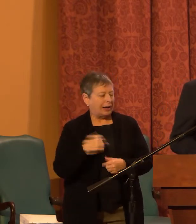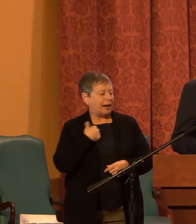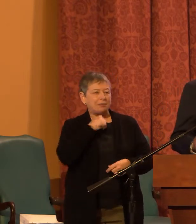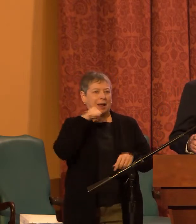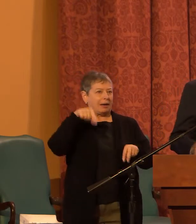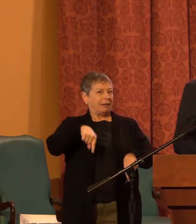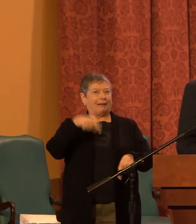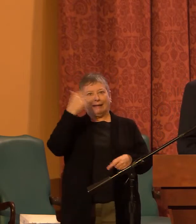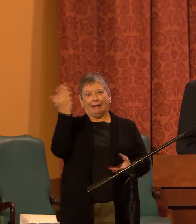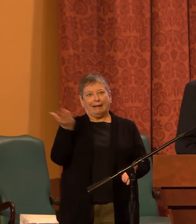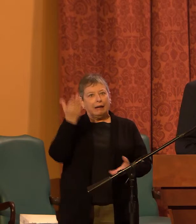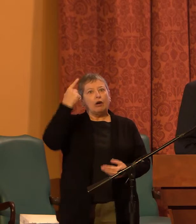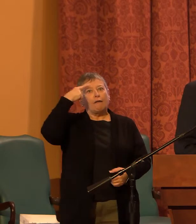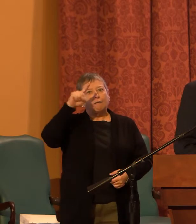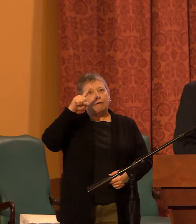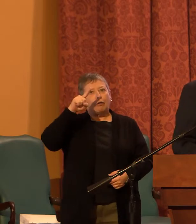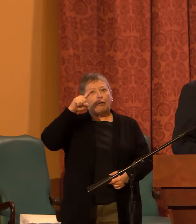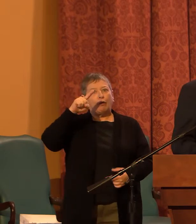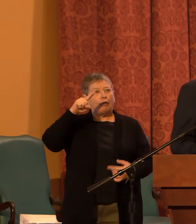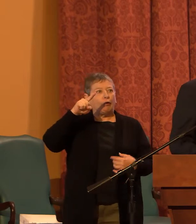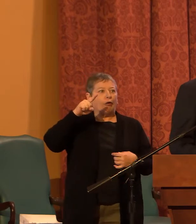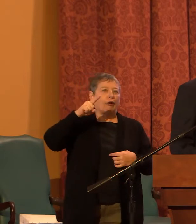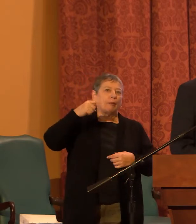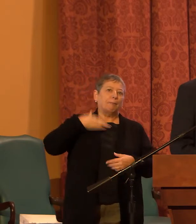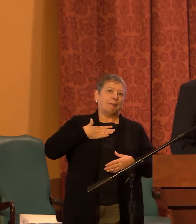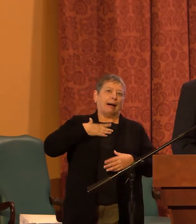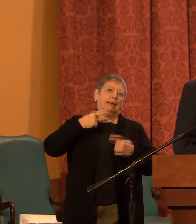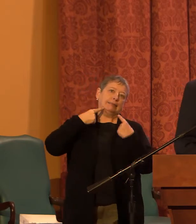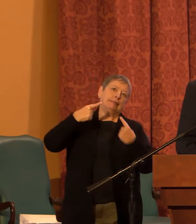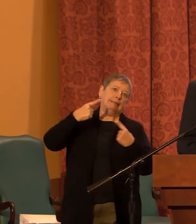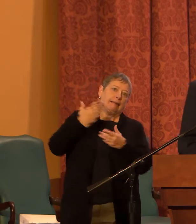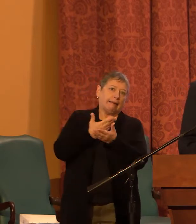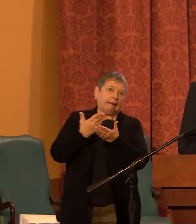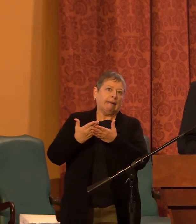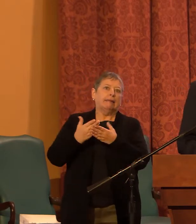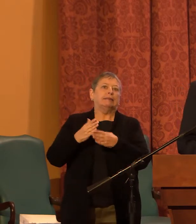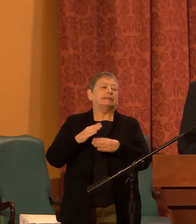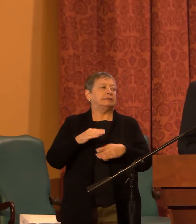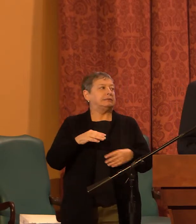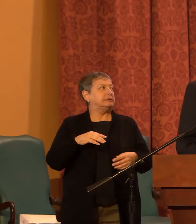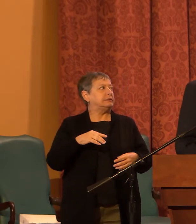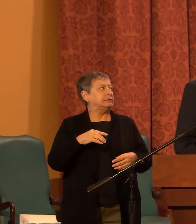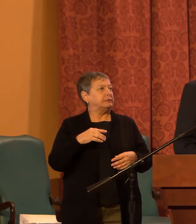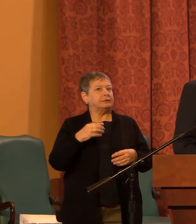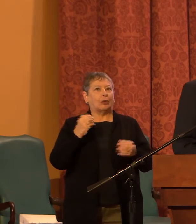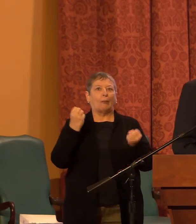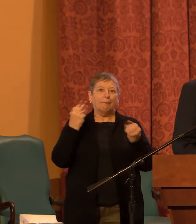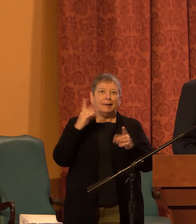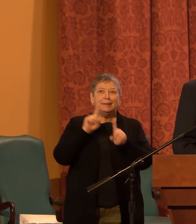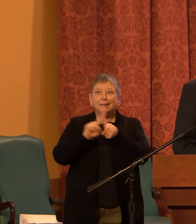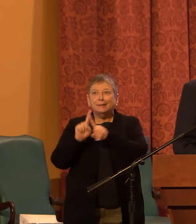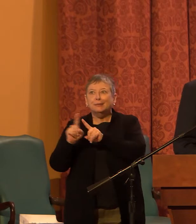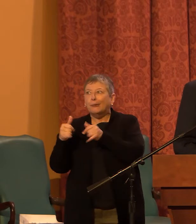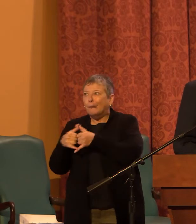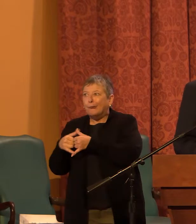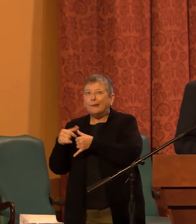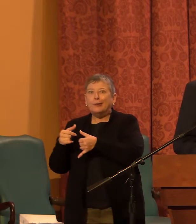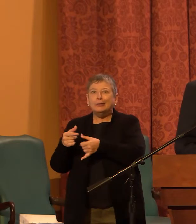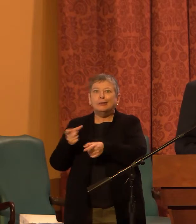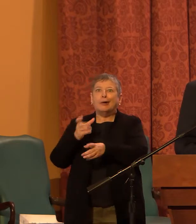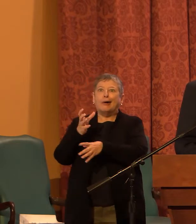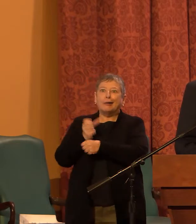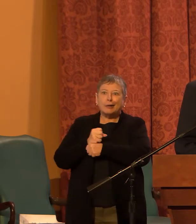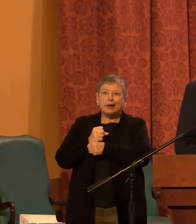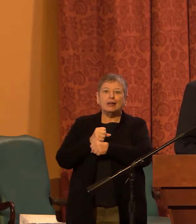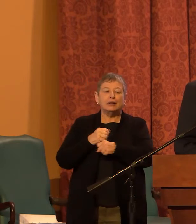for, past heroics on the track, awards I've earned, the team